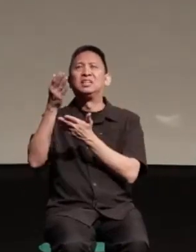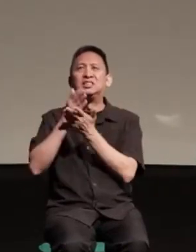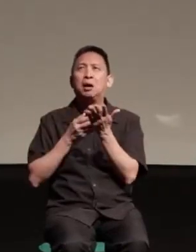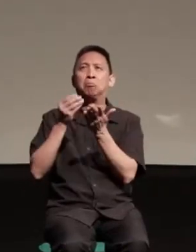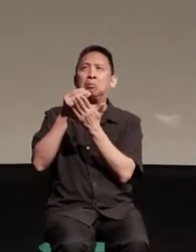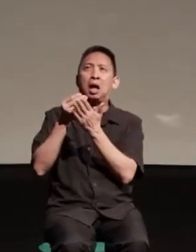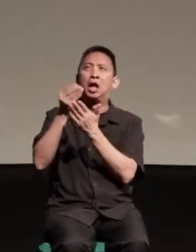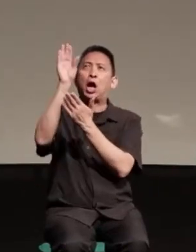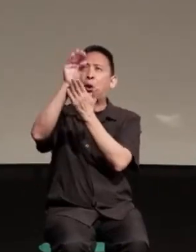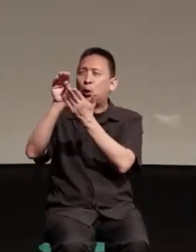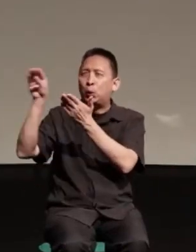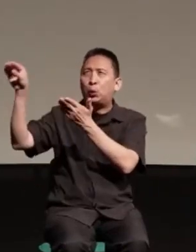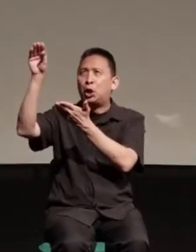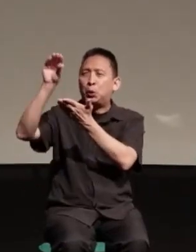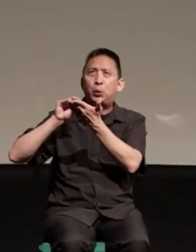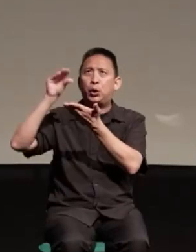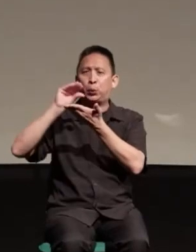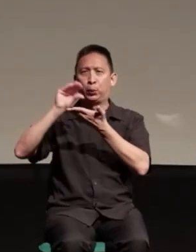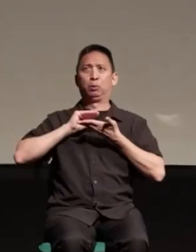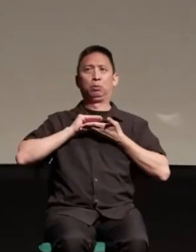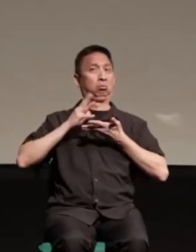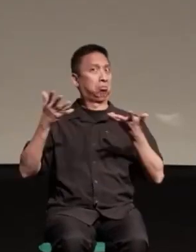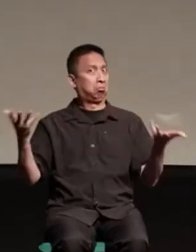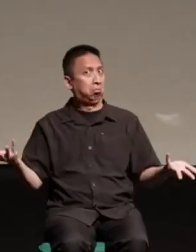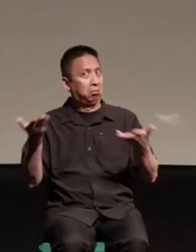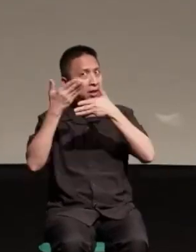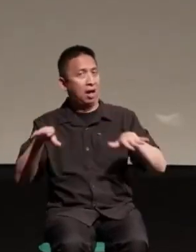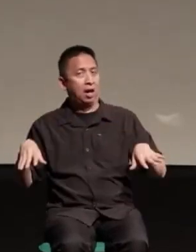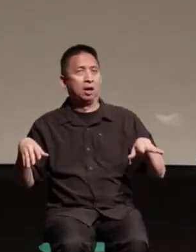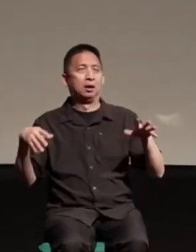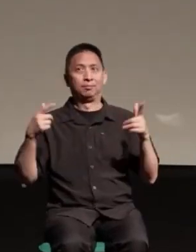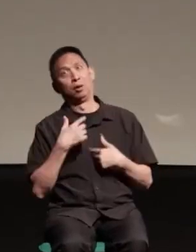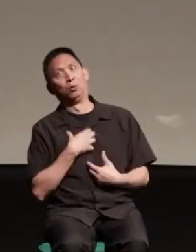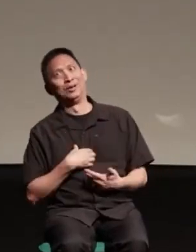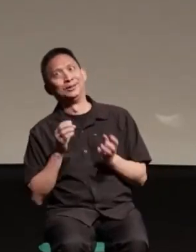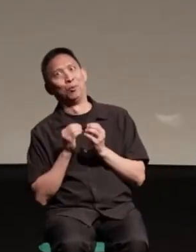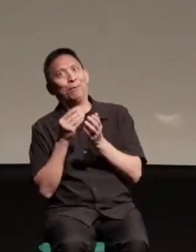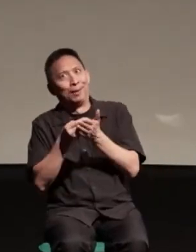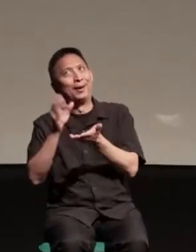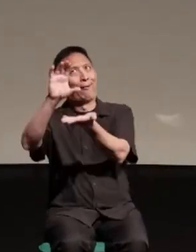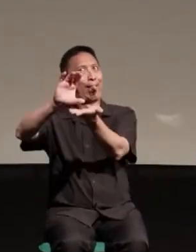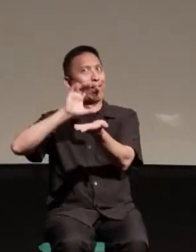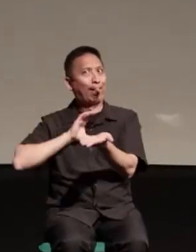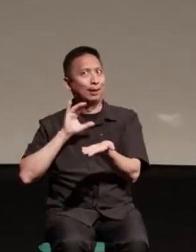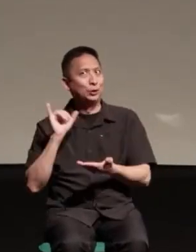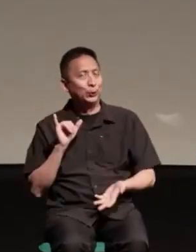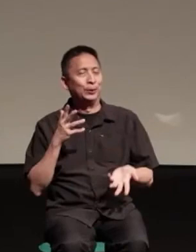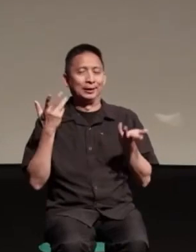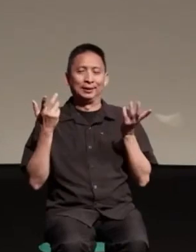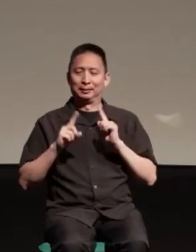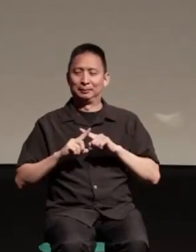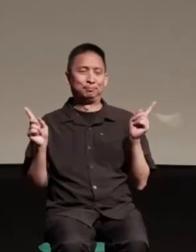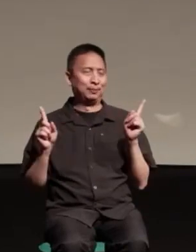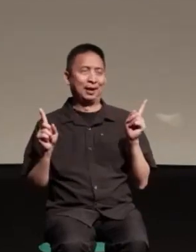something. So for me, it's not necessarily the stuff of more money allocated, because understanding the cutting in